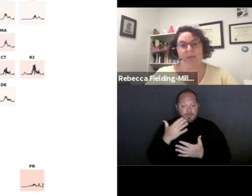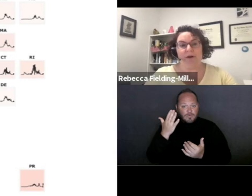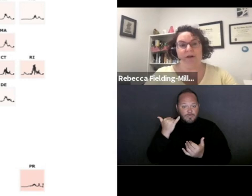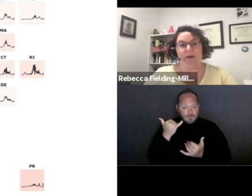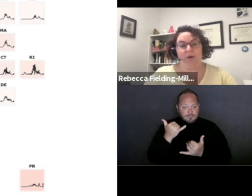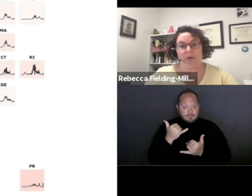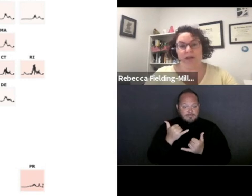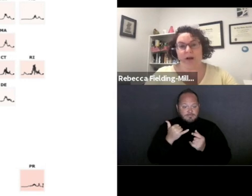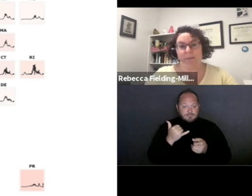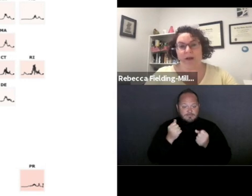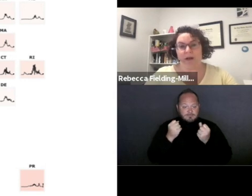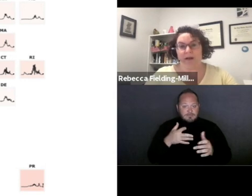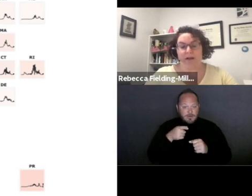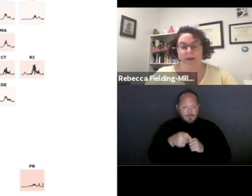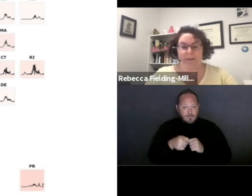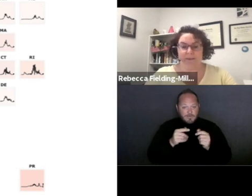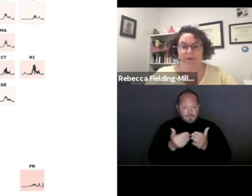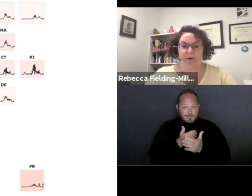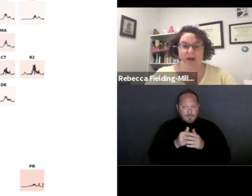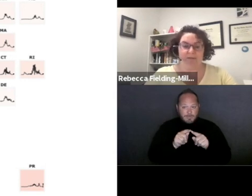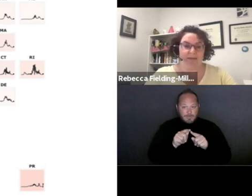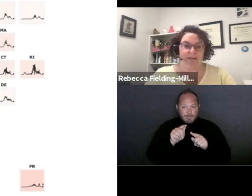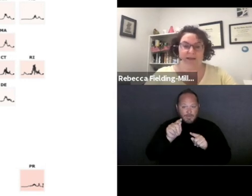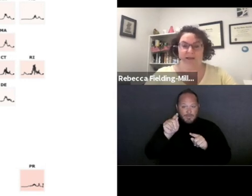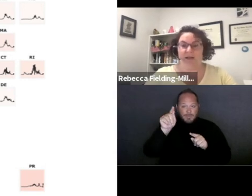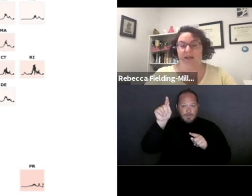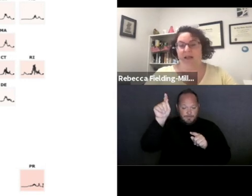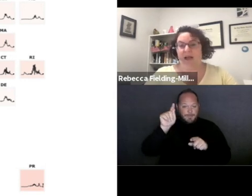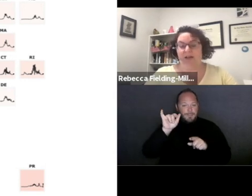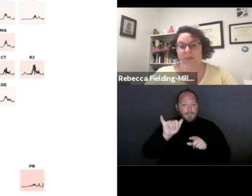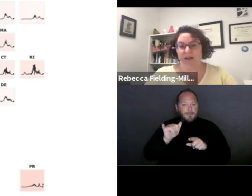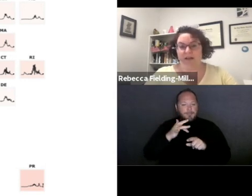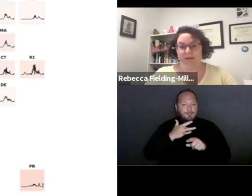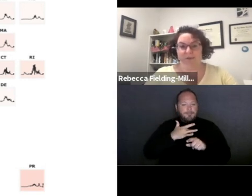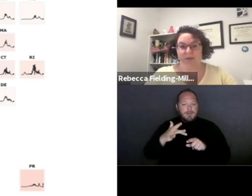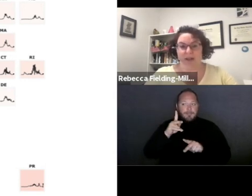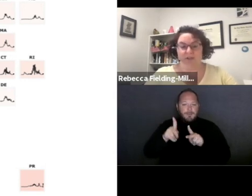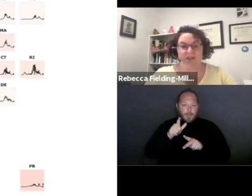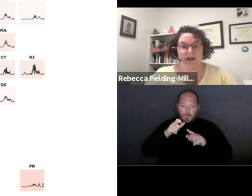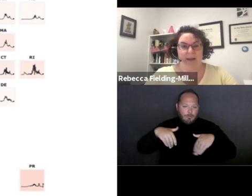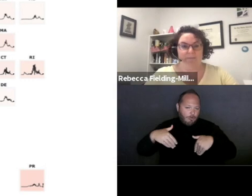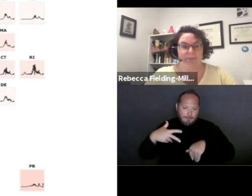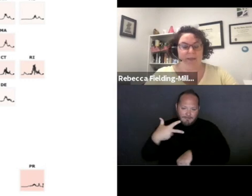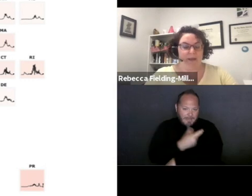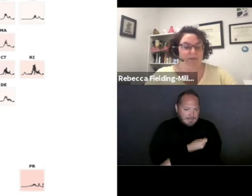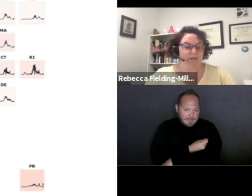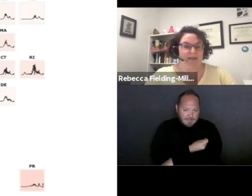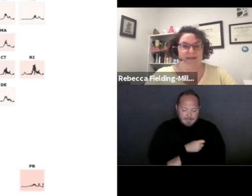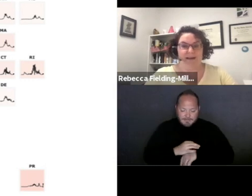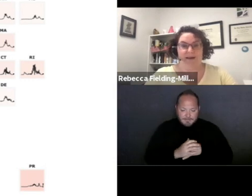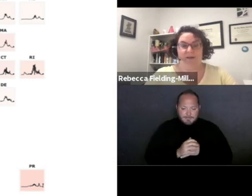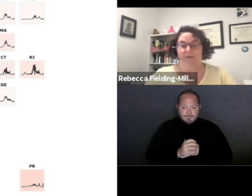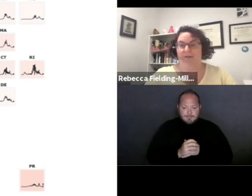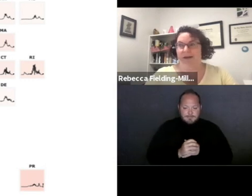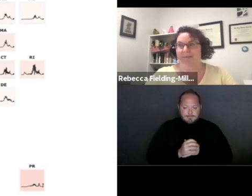see upward really are primarily among people who are not vaccinated. And you might hear from time to time this